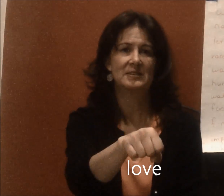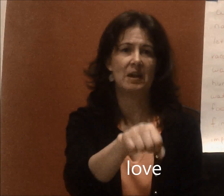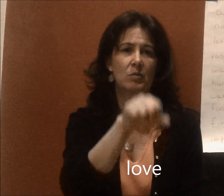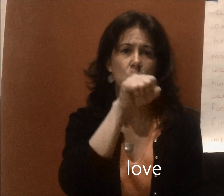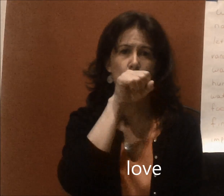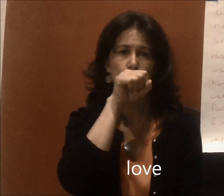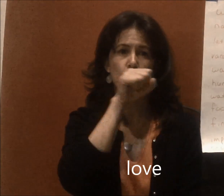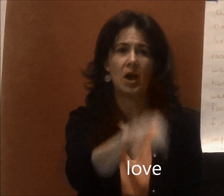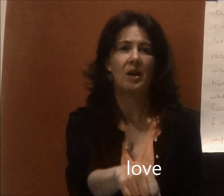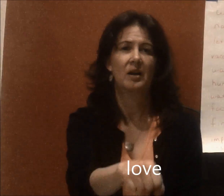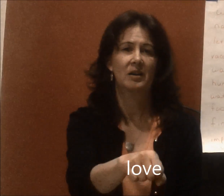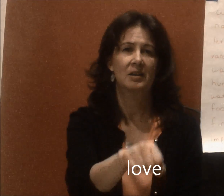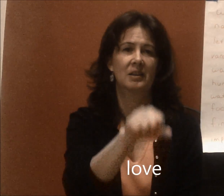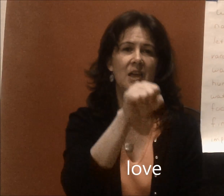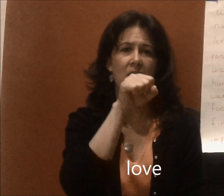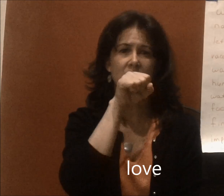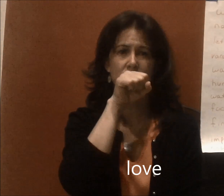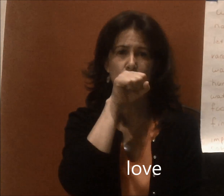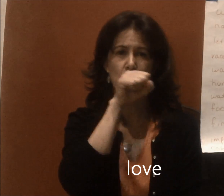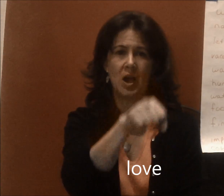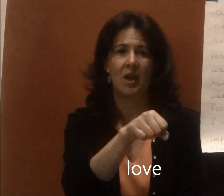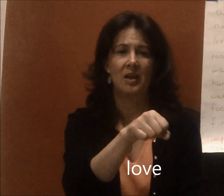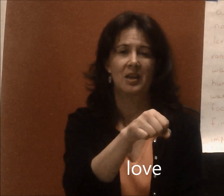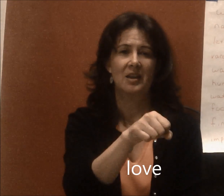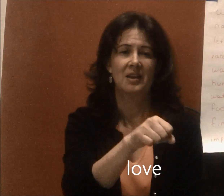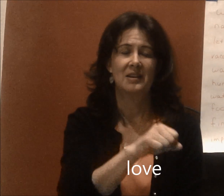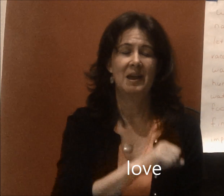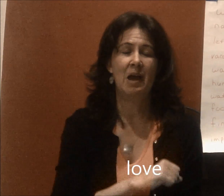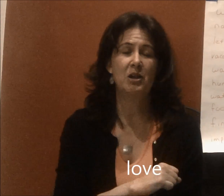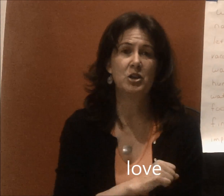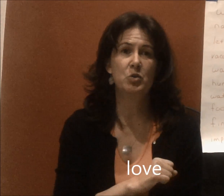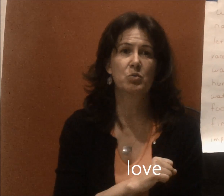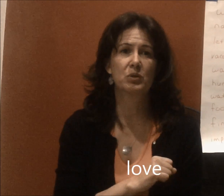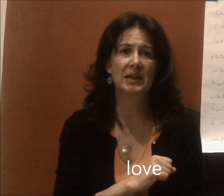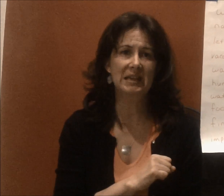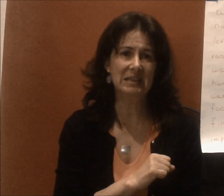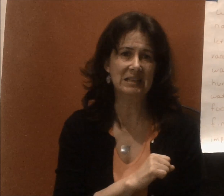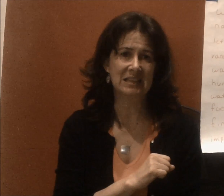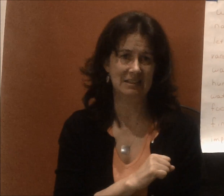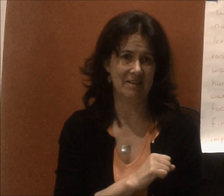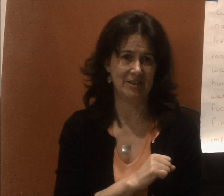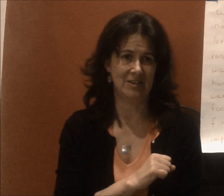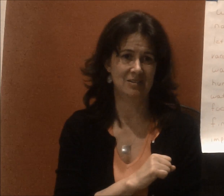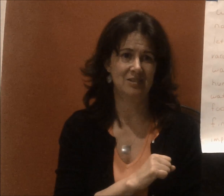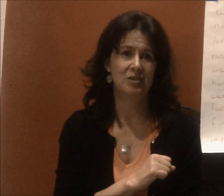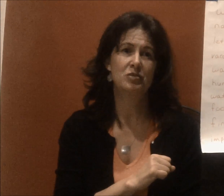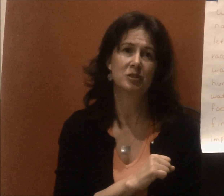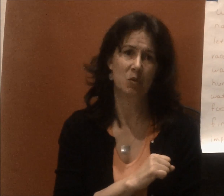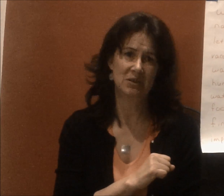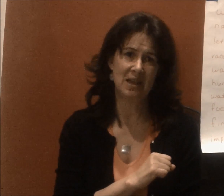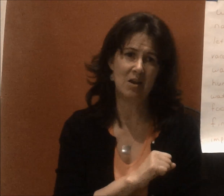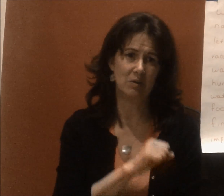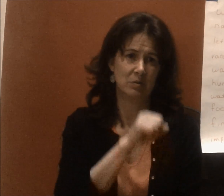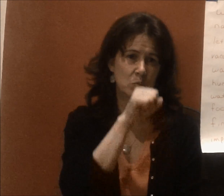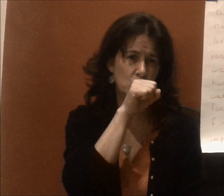out. Love. Now how can you really love it? You slow it down.